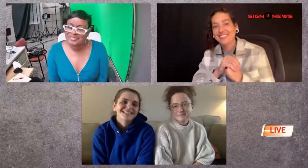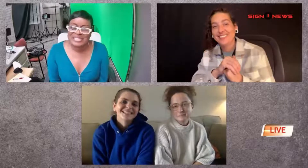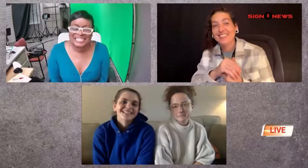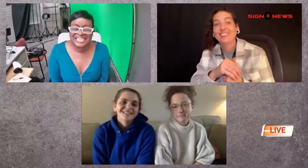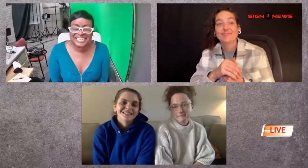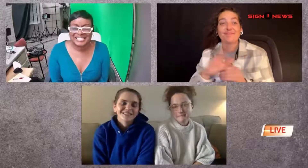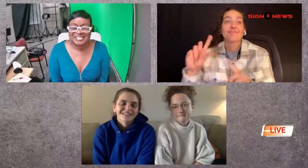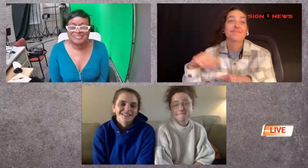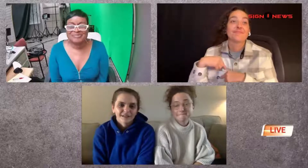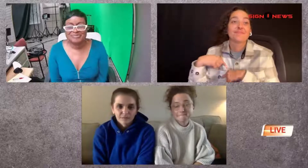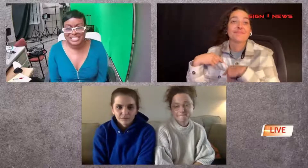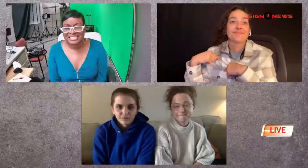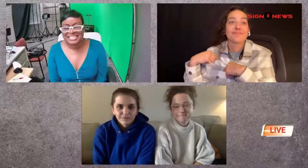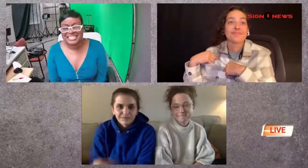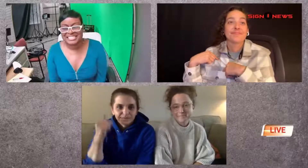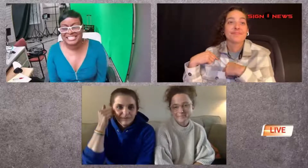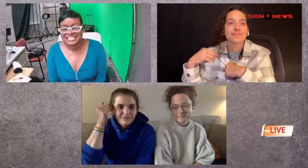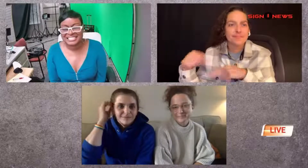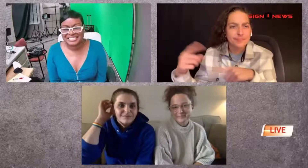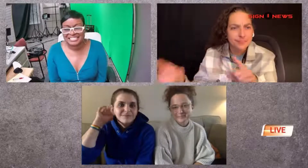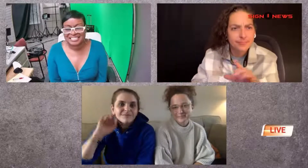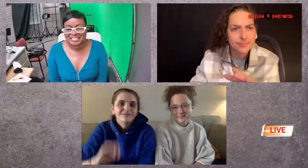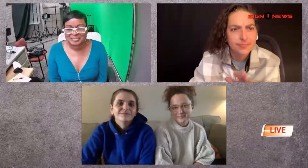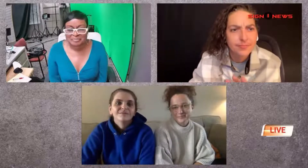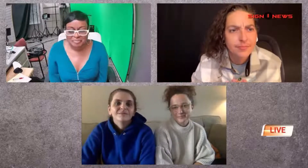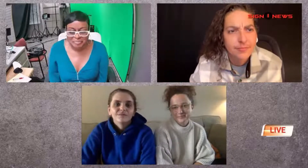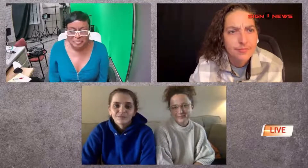That's really nice. Really nice.